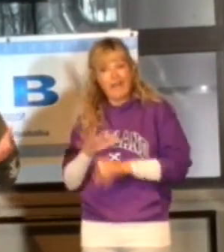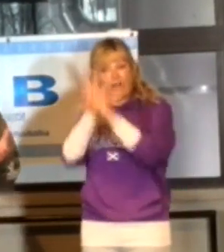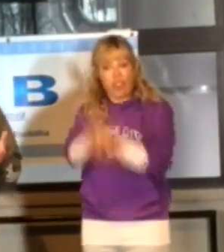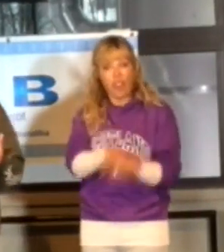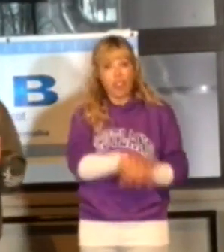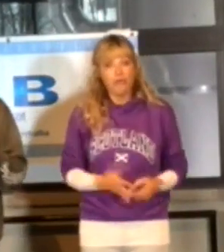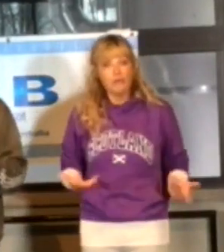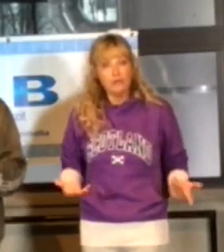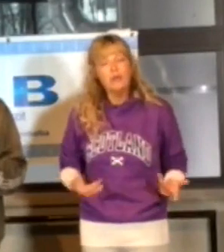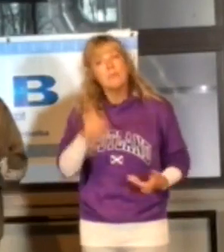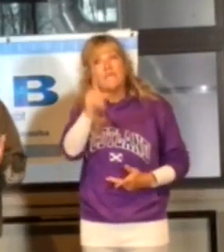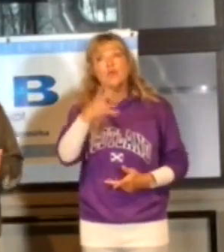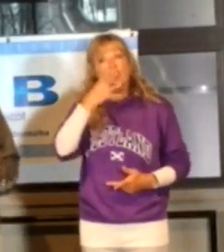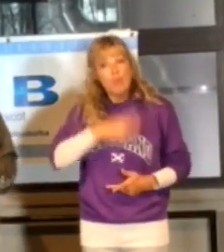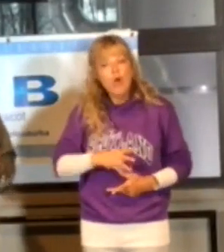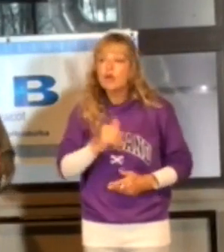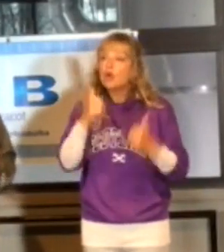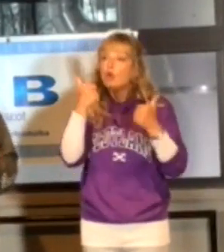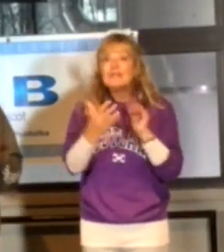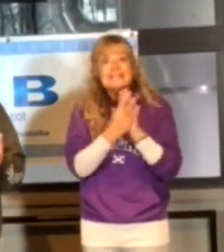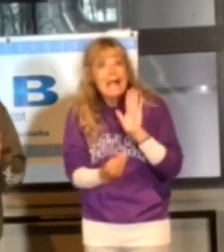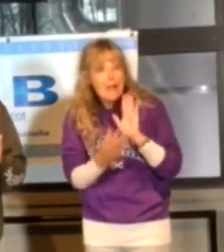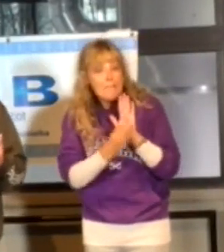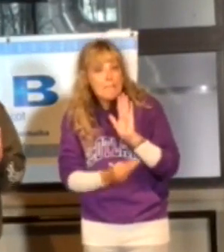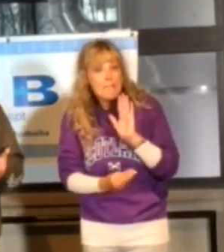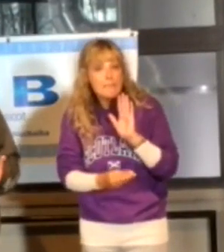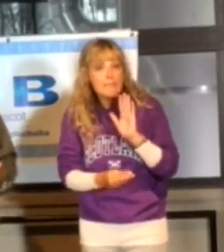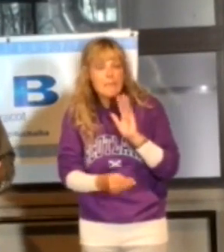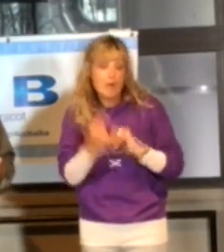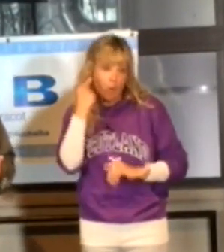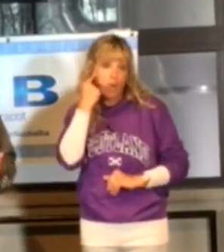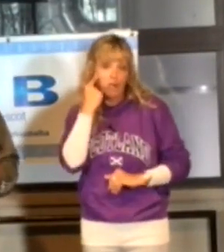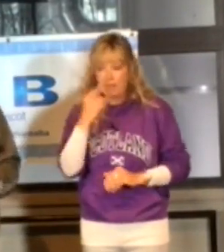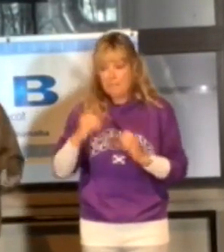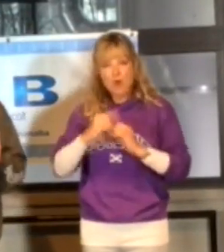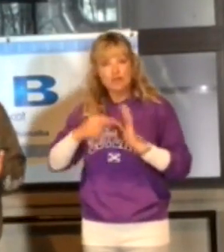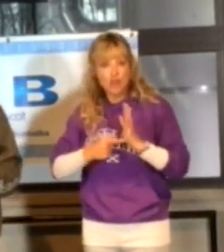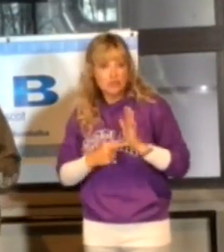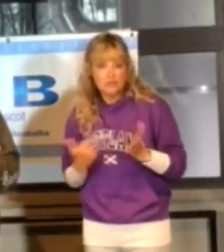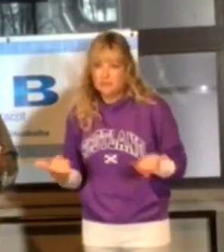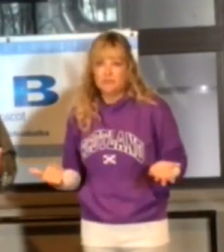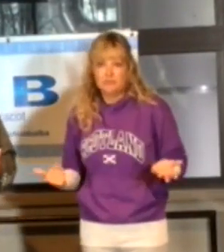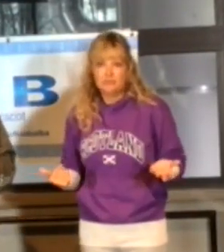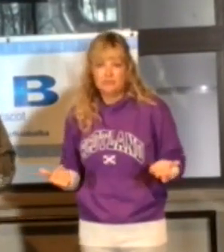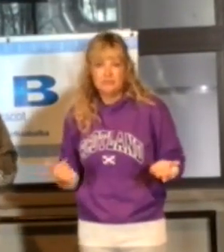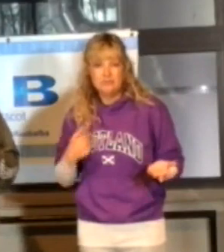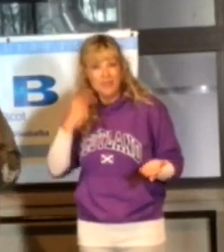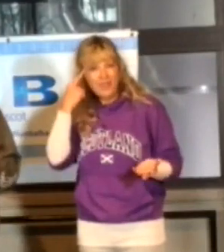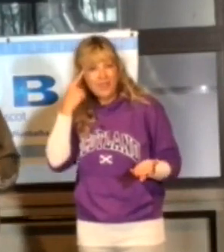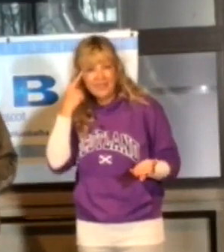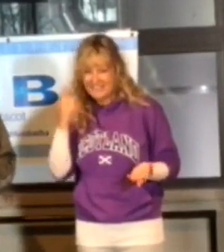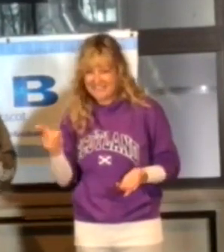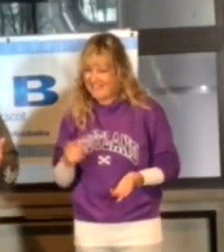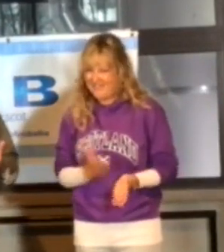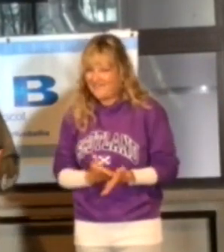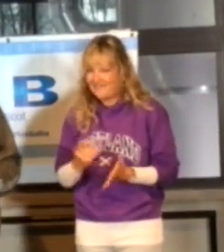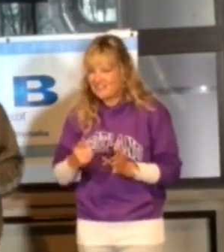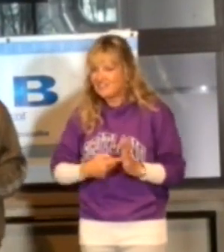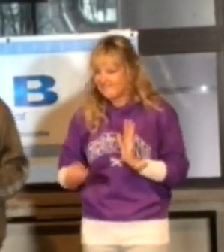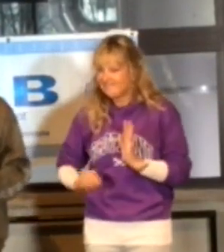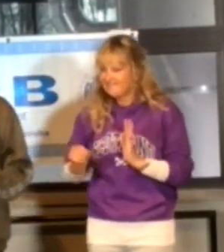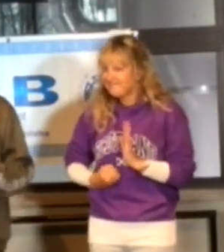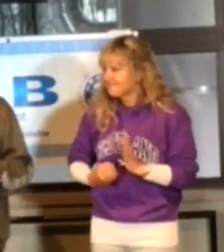example of governance that really doesn't work, well, look at Johnson. You know, and let's start calling him Johnson, because he is a Johnson. Let's not call him